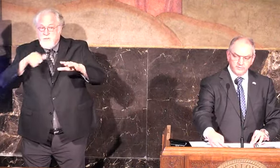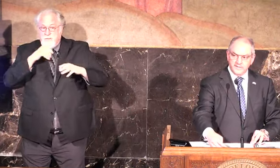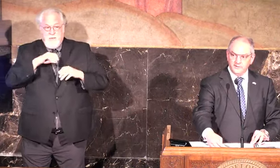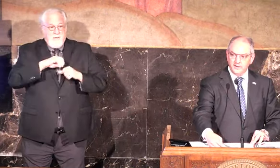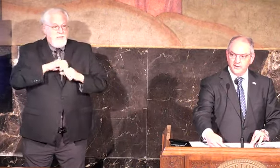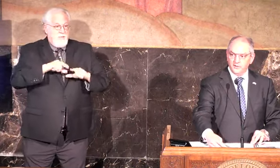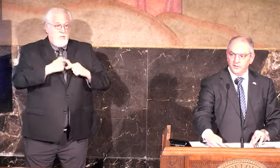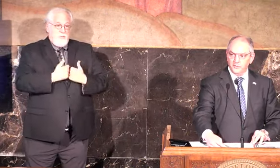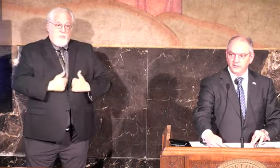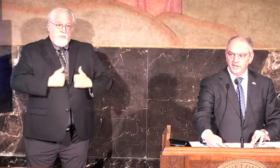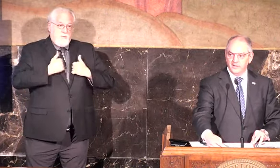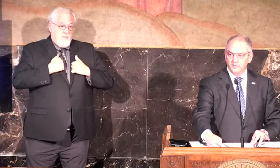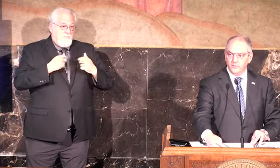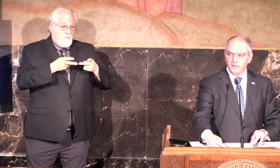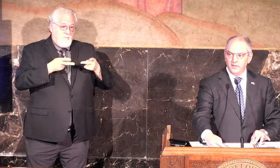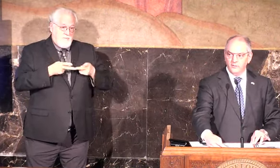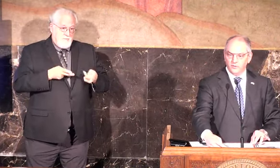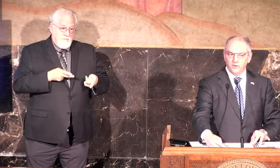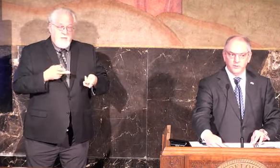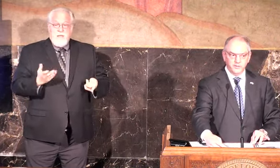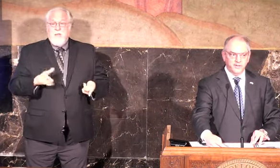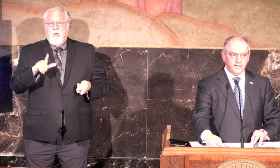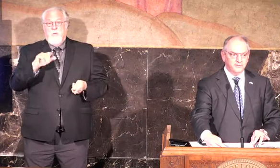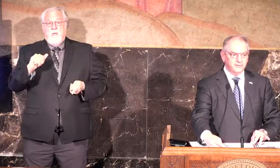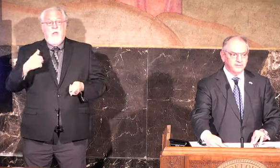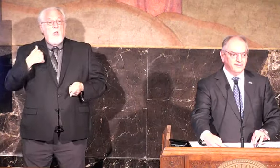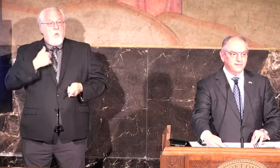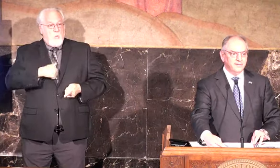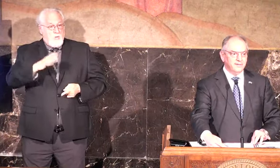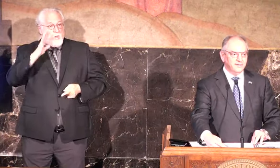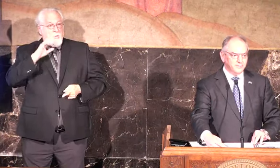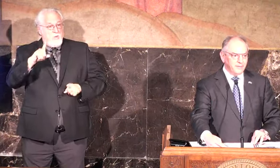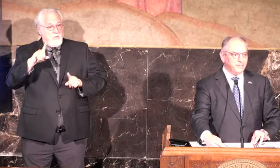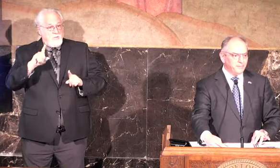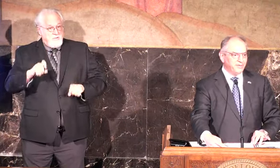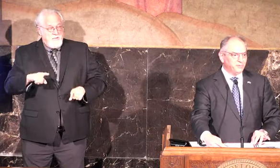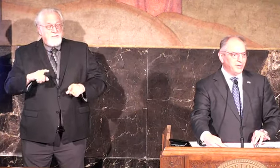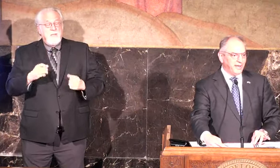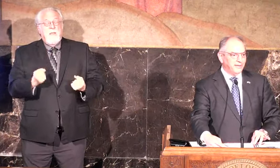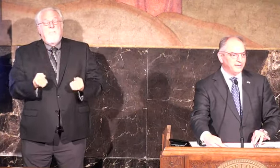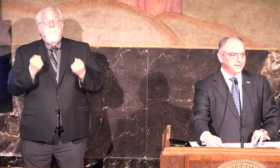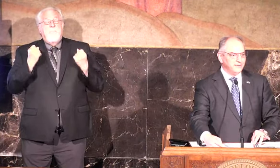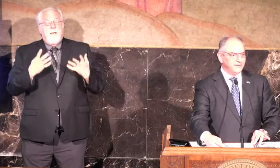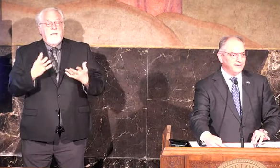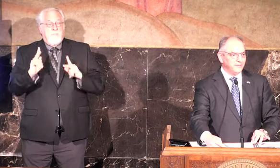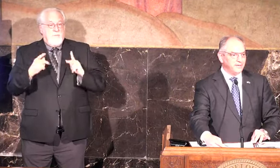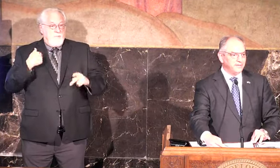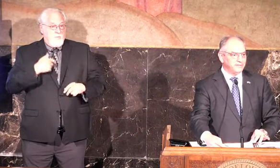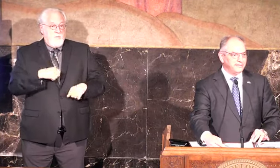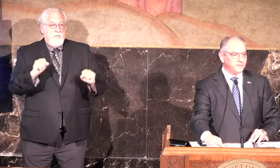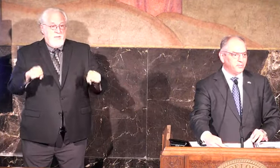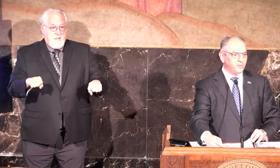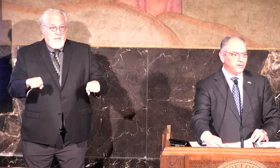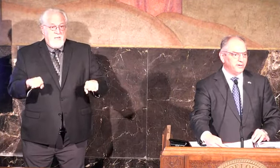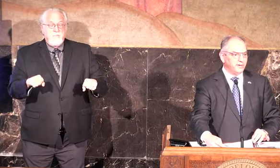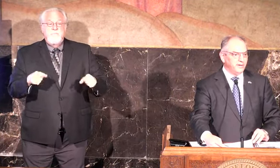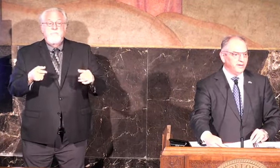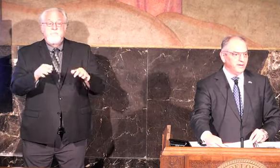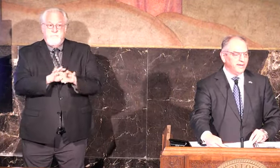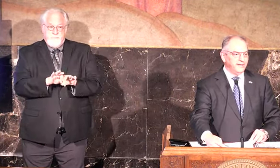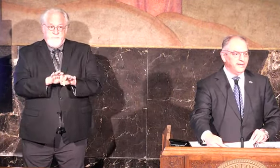I will tell you, here in Louisiana, we were going to test as many people as we can, because that's